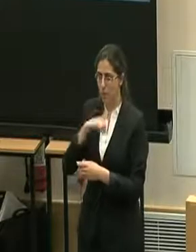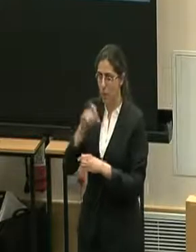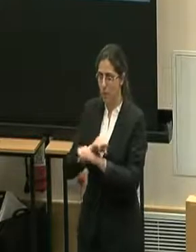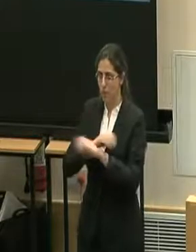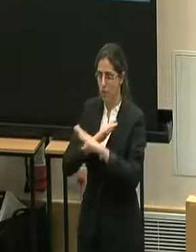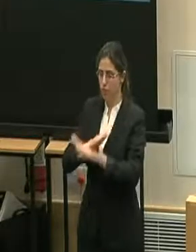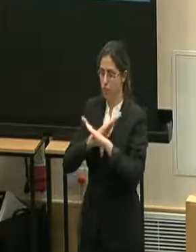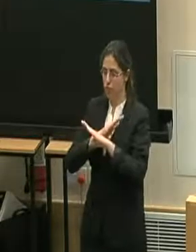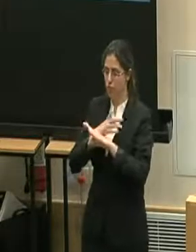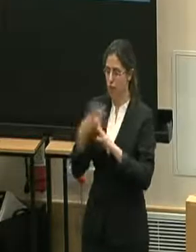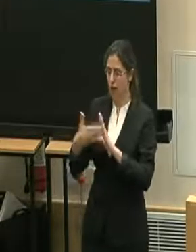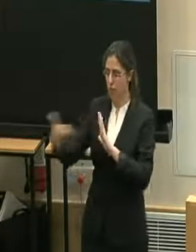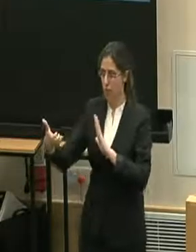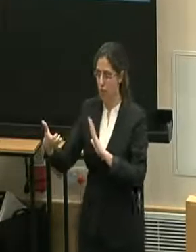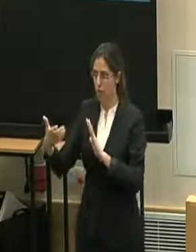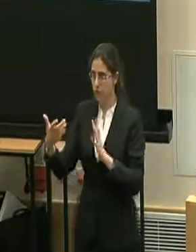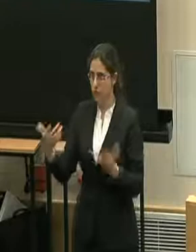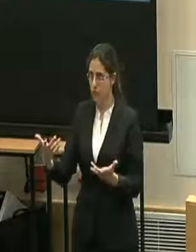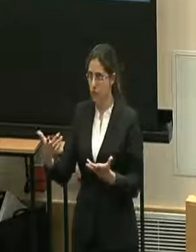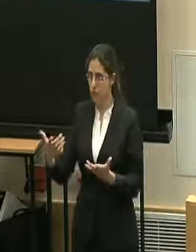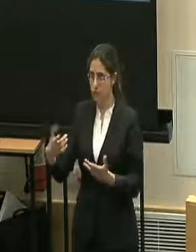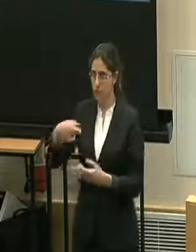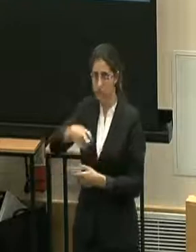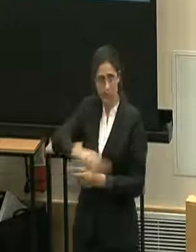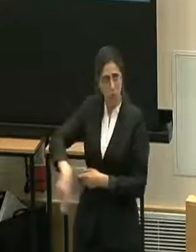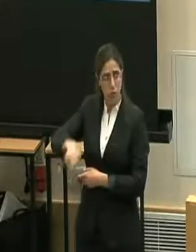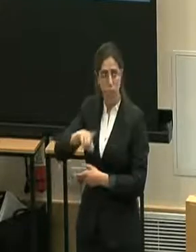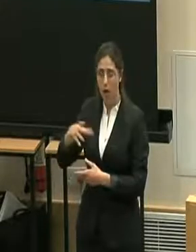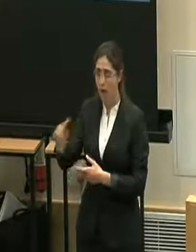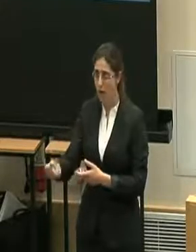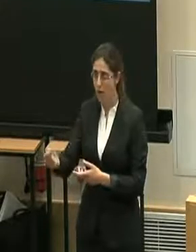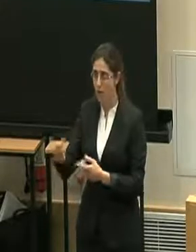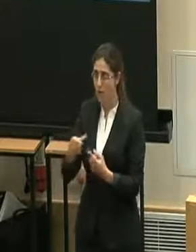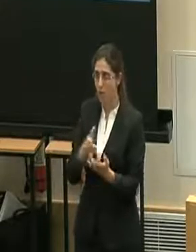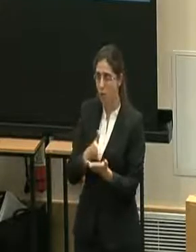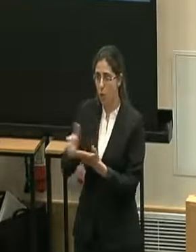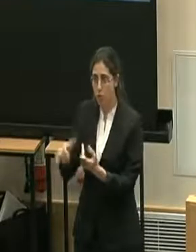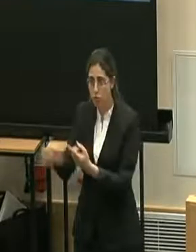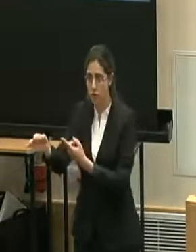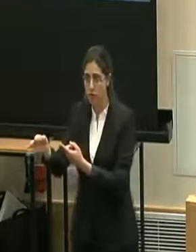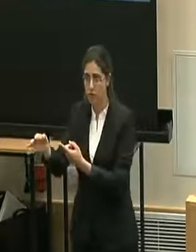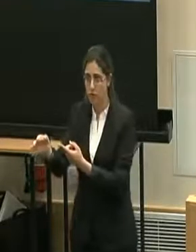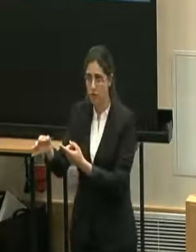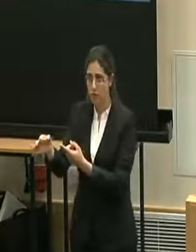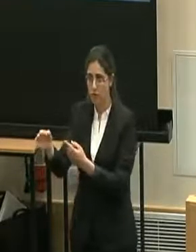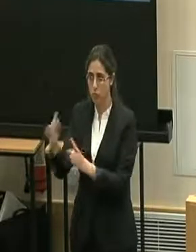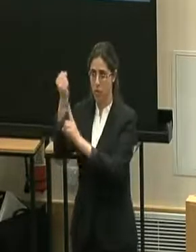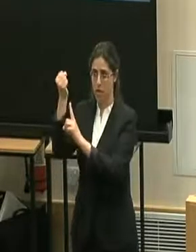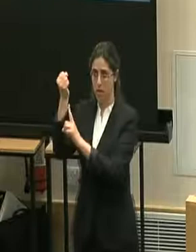not compensated for. This is, you're given the opportunity